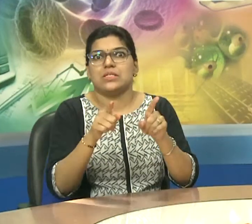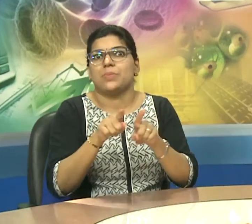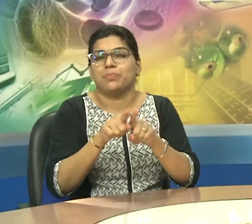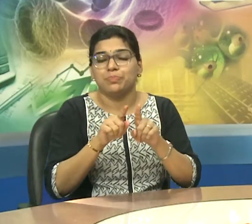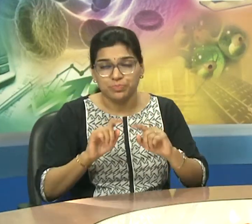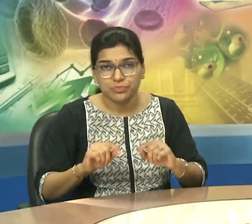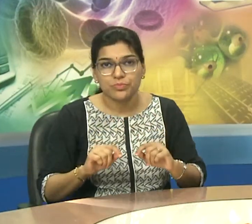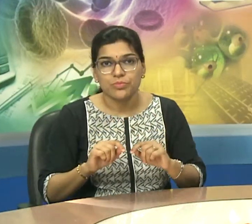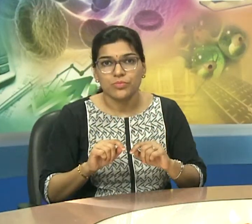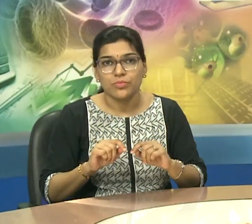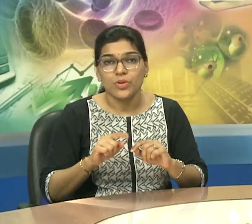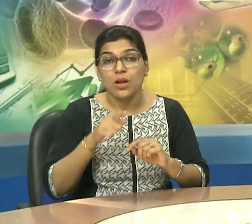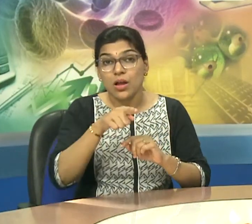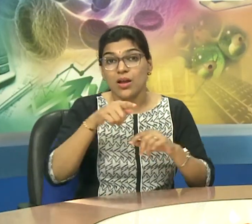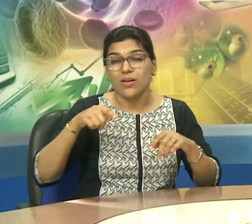memorize very good